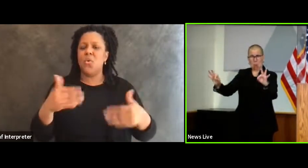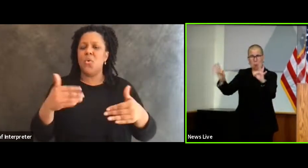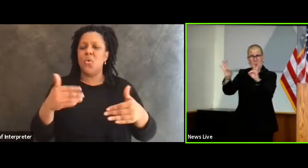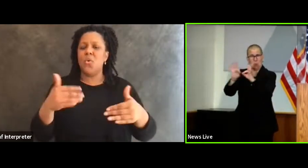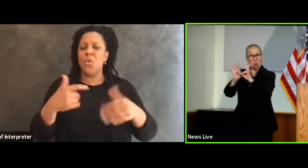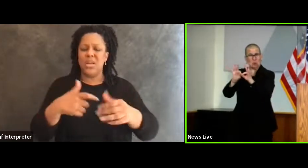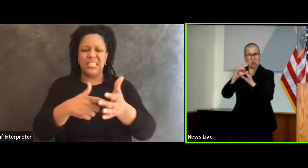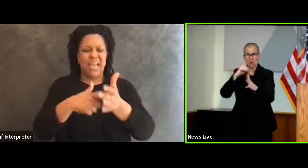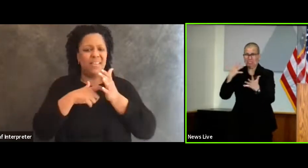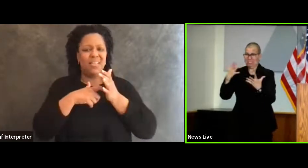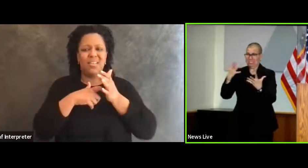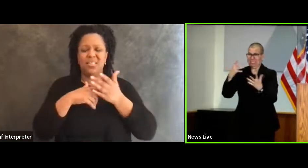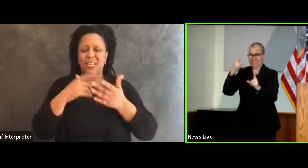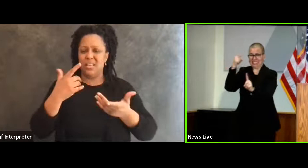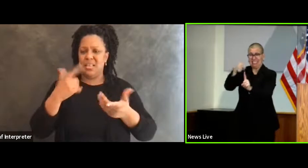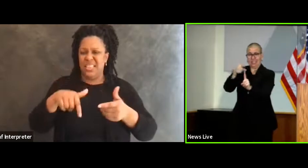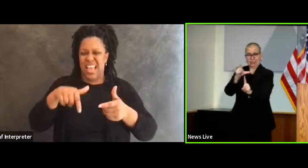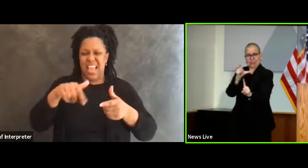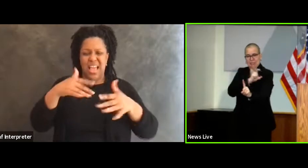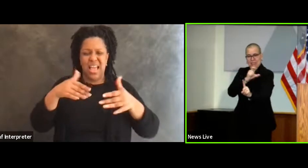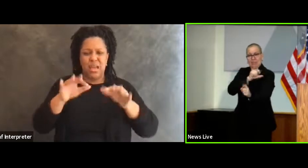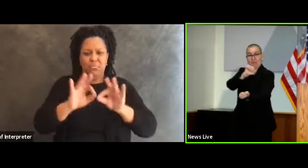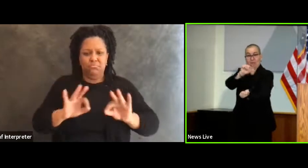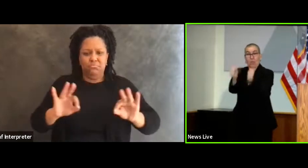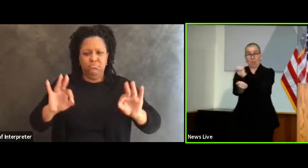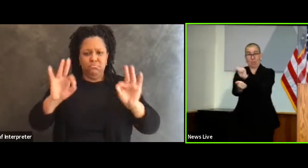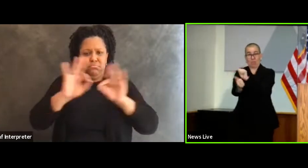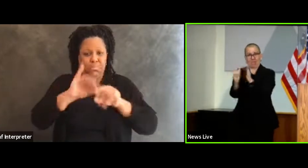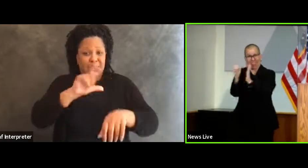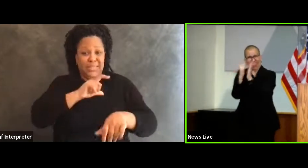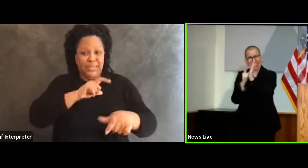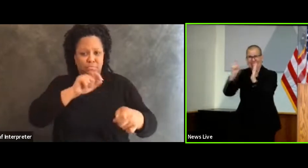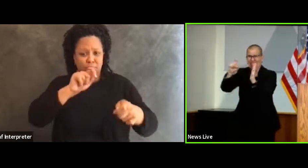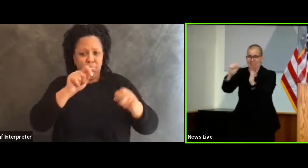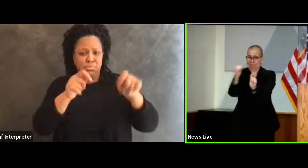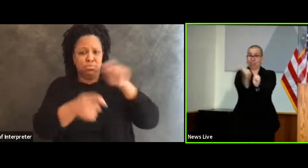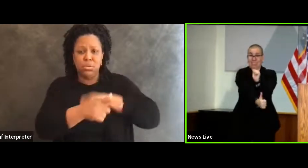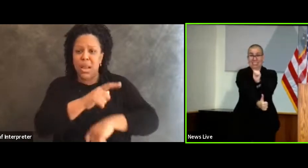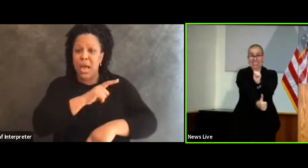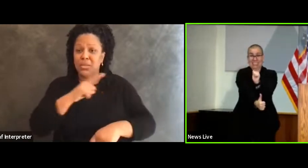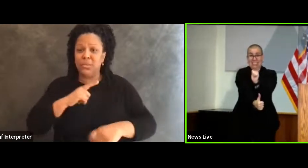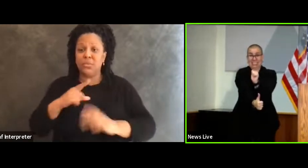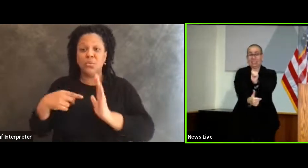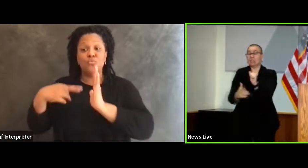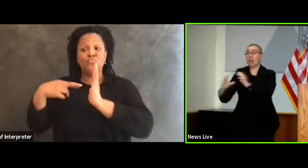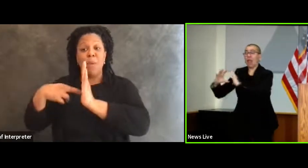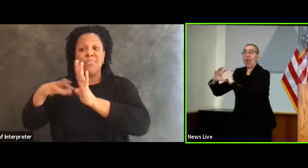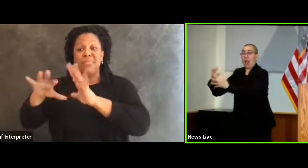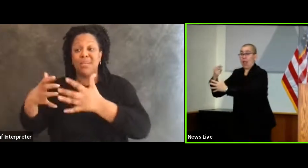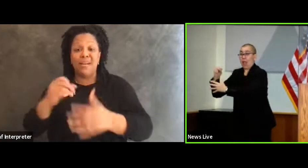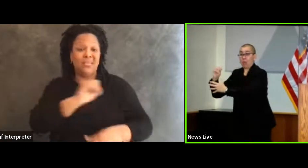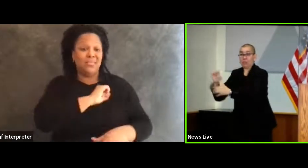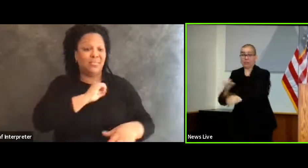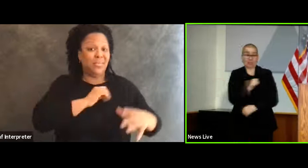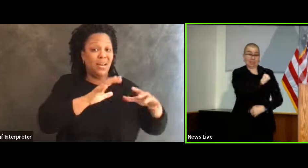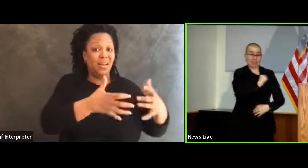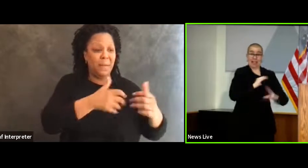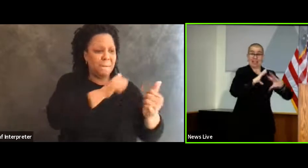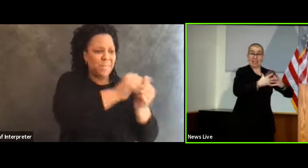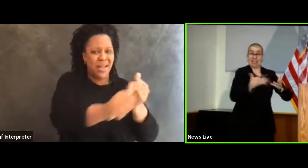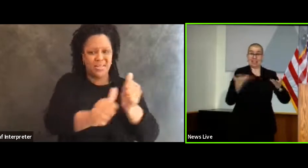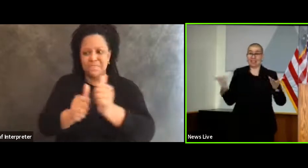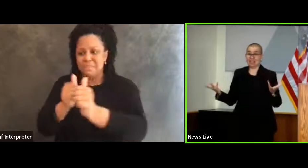police reform and accountability legislation is passed by the House and the Senate and sent to Governor Walz's desk for his